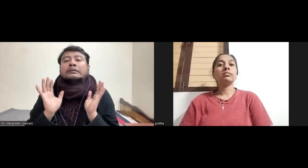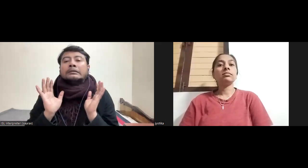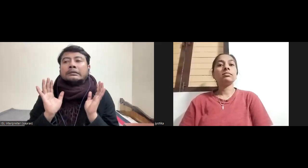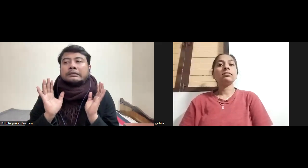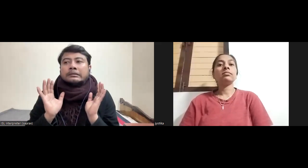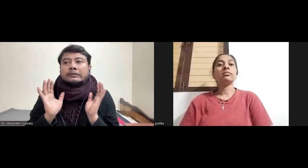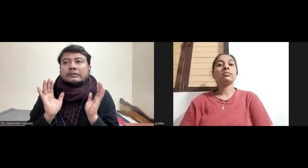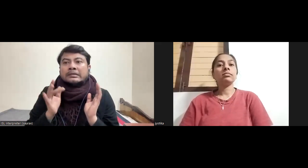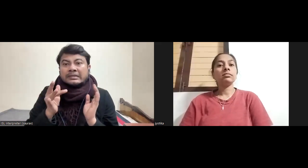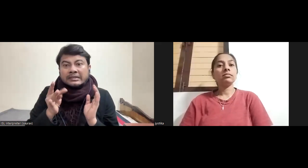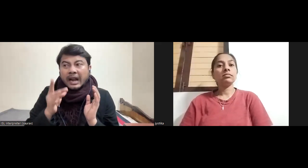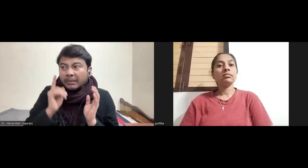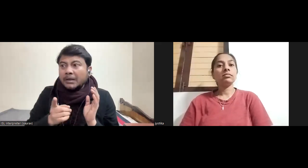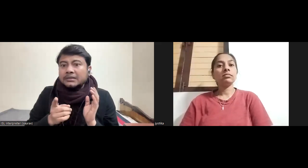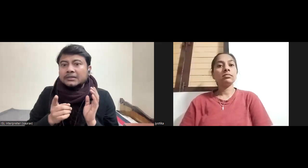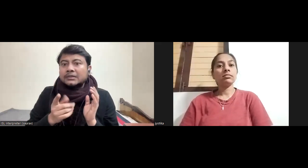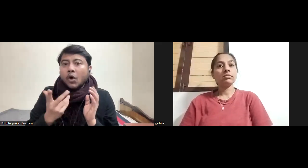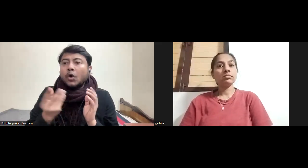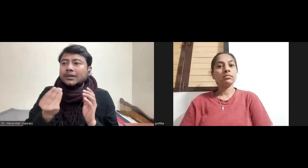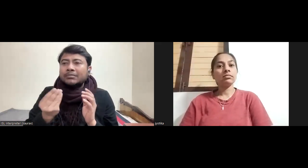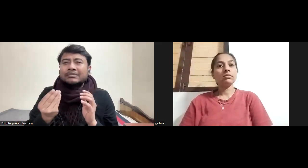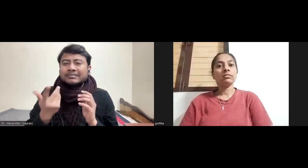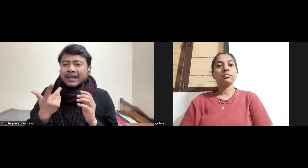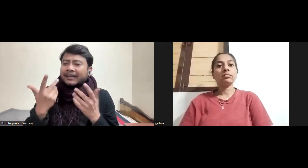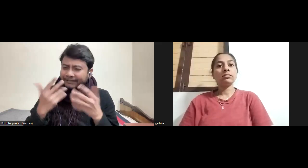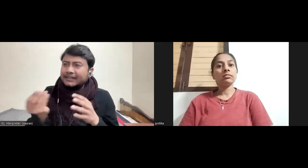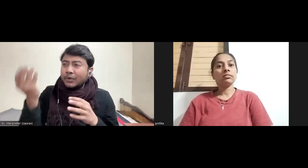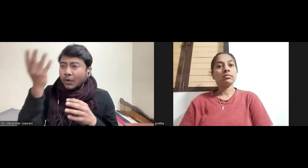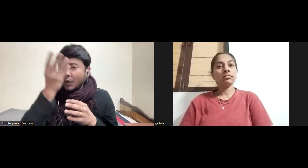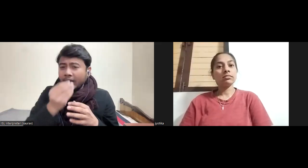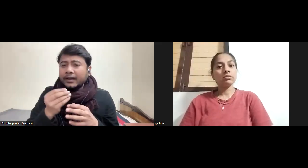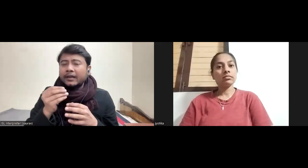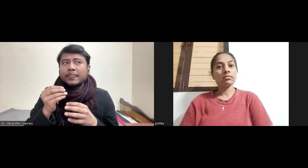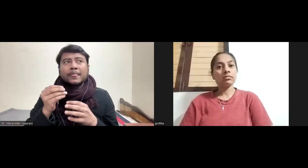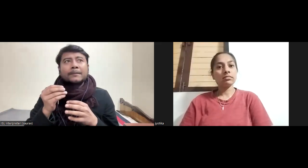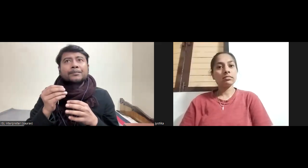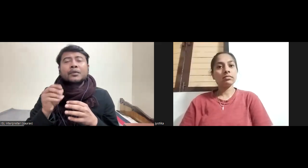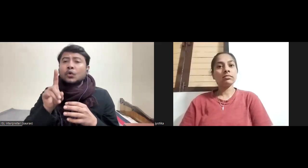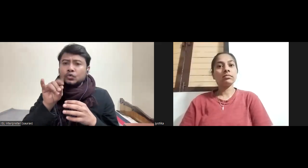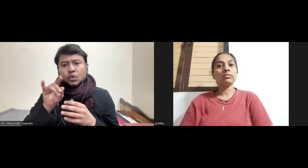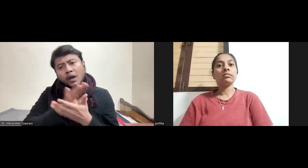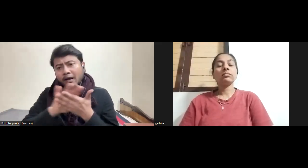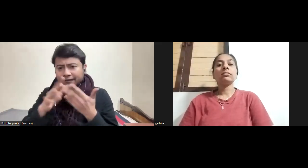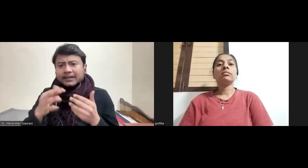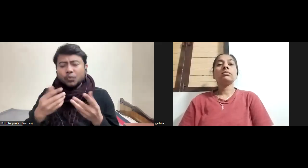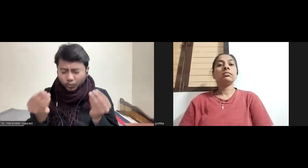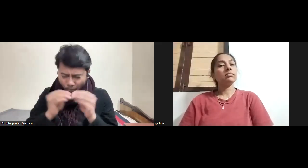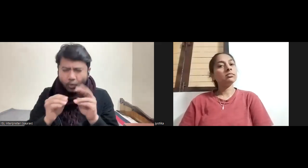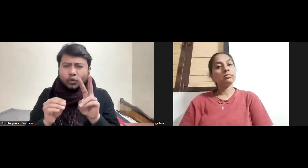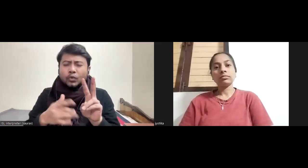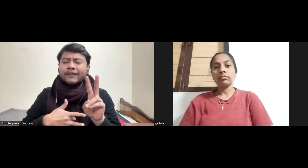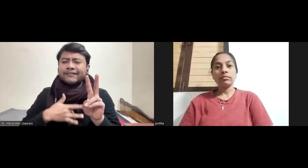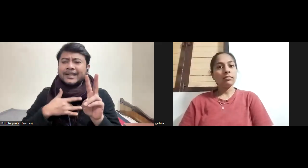like that, or maybe some extra rounds you need to do. You finish your 16 and you want to do two more and you have